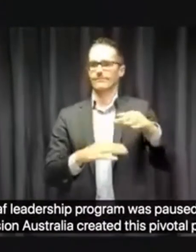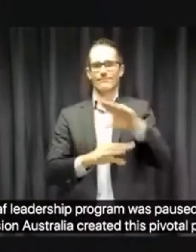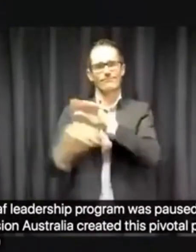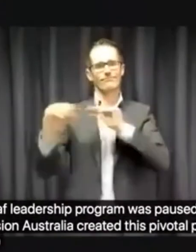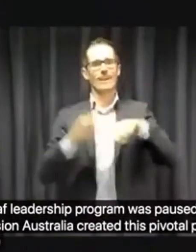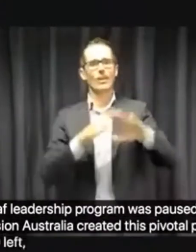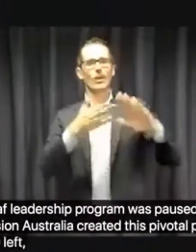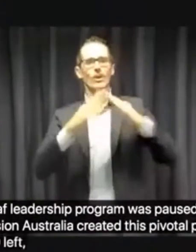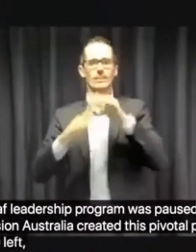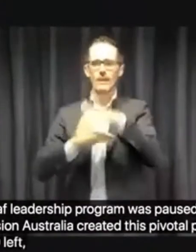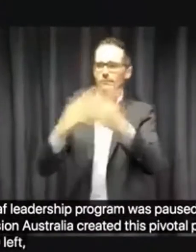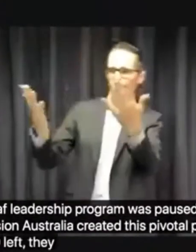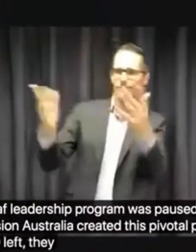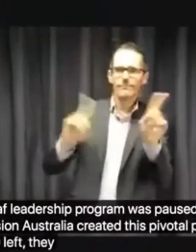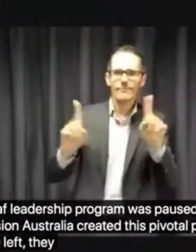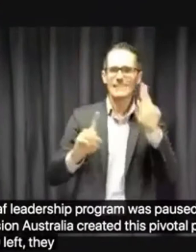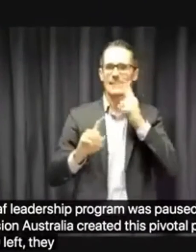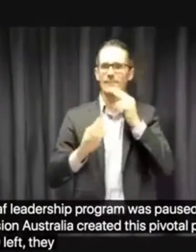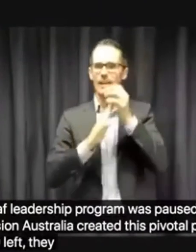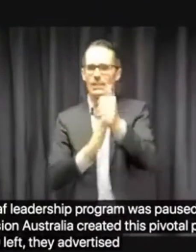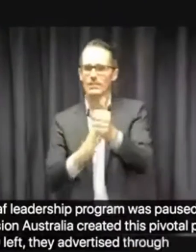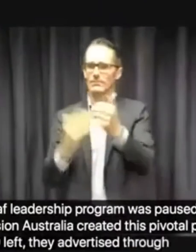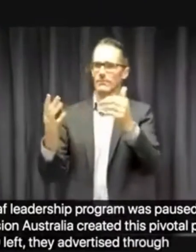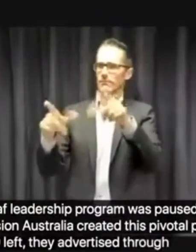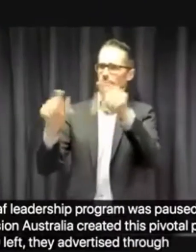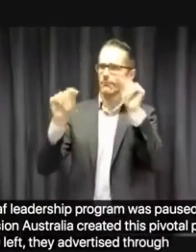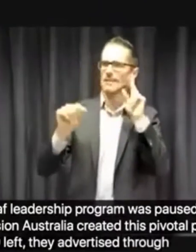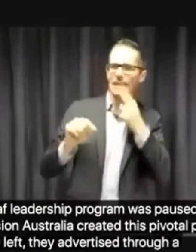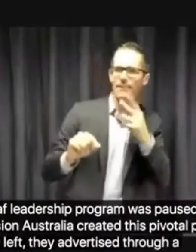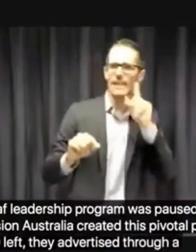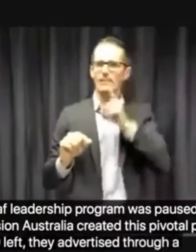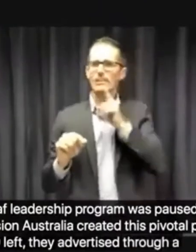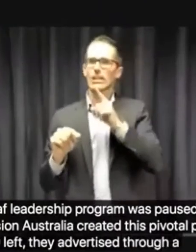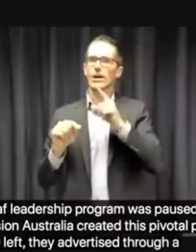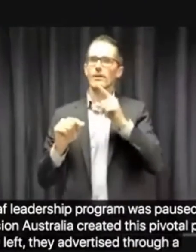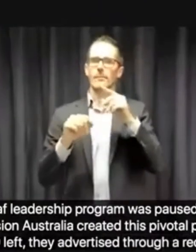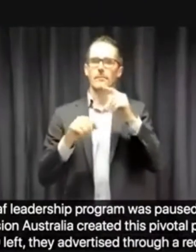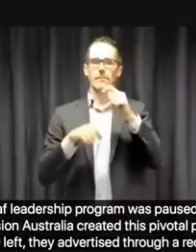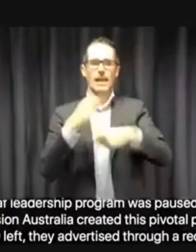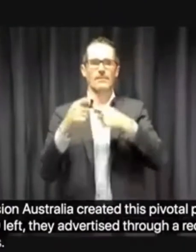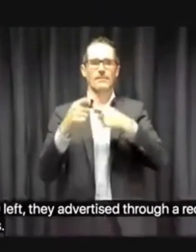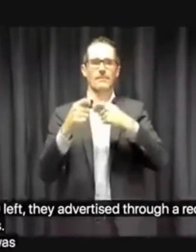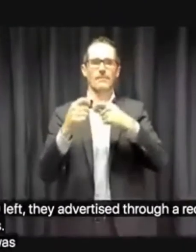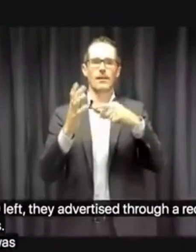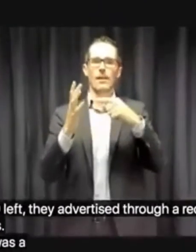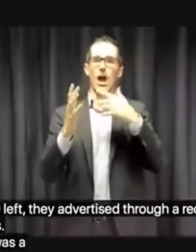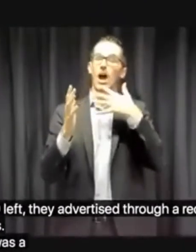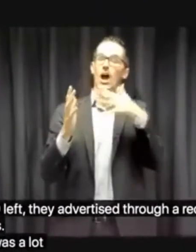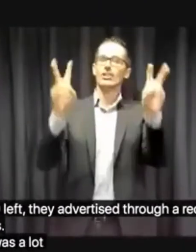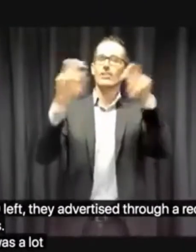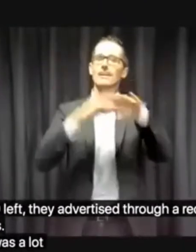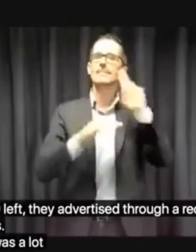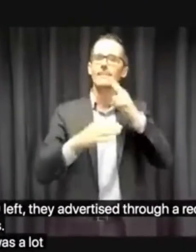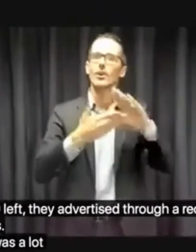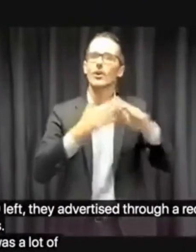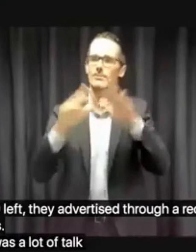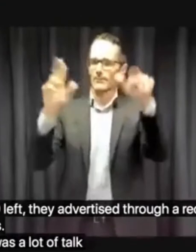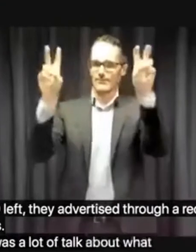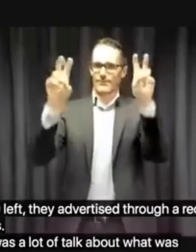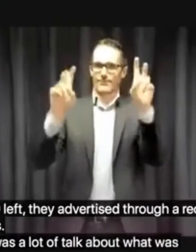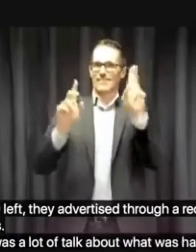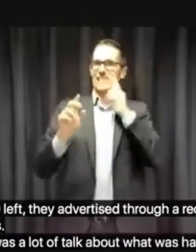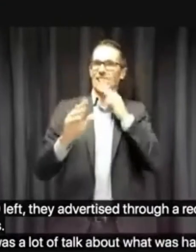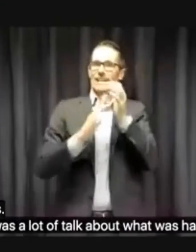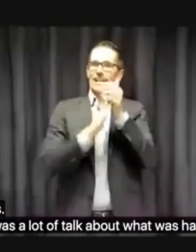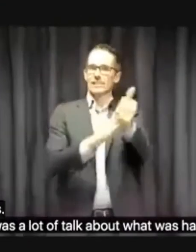the CEO of Expression Australia. There was a lot of talk about what's happening to the leadership, was it going to be CEO or if you're the CEO. It became a